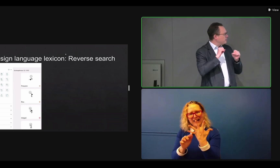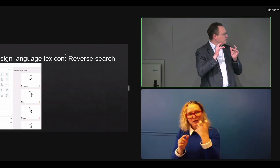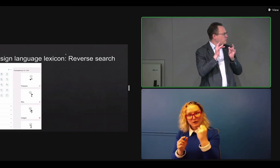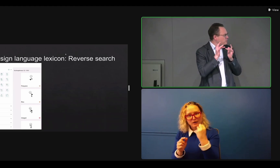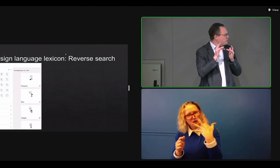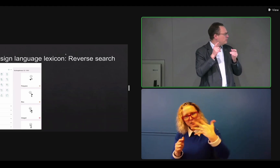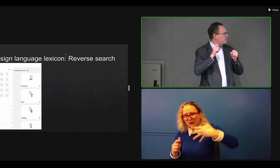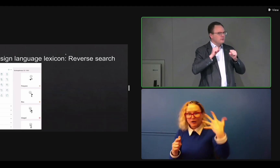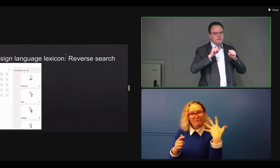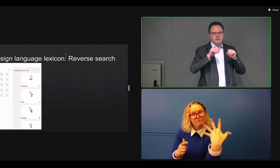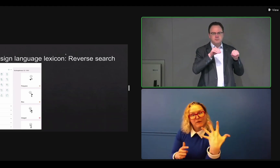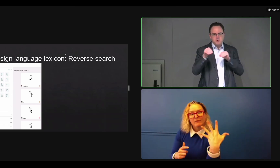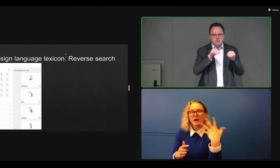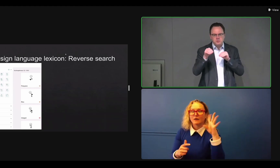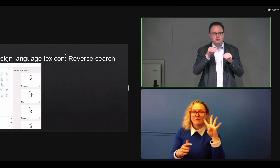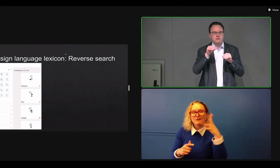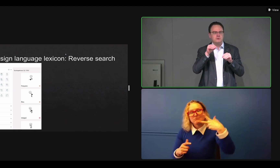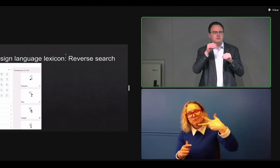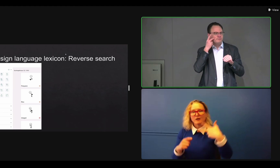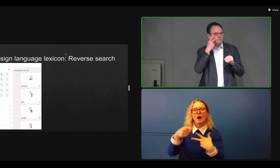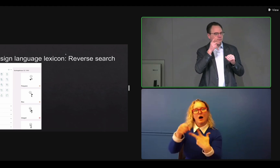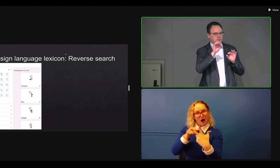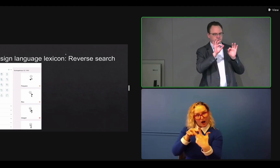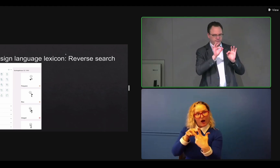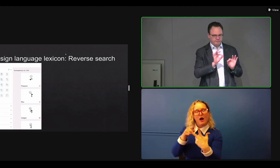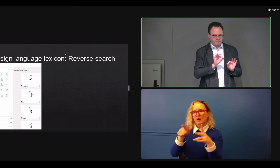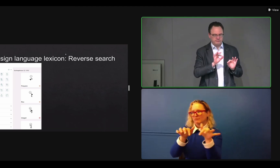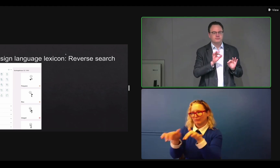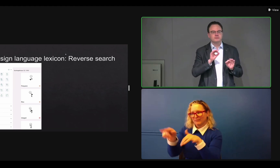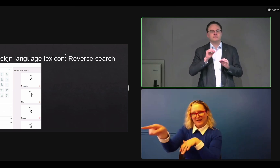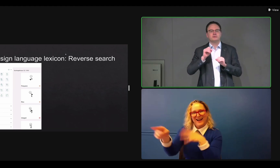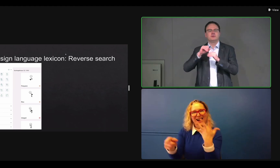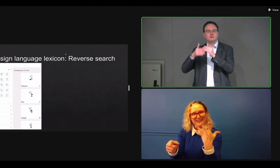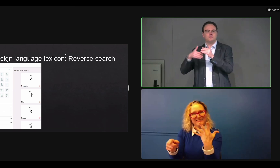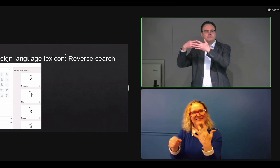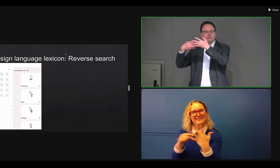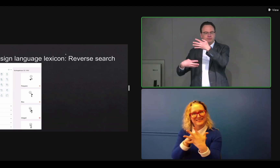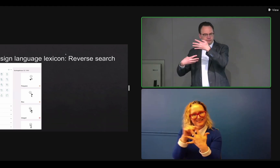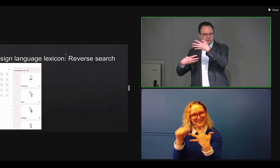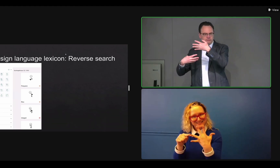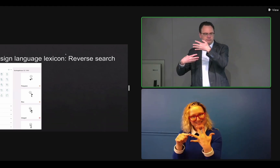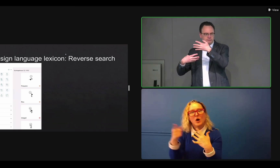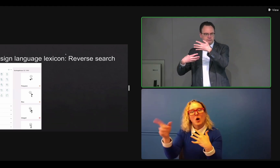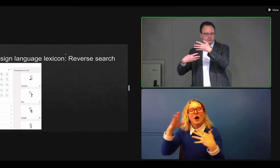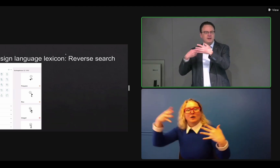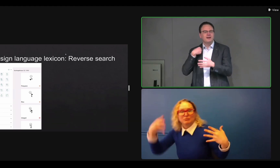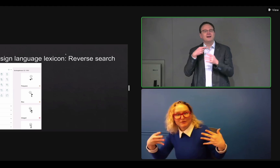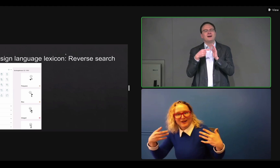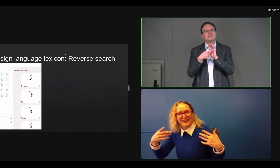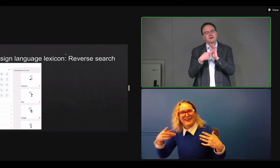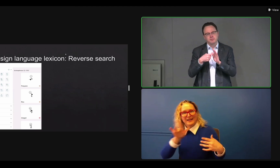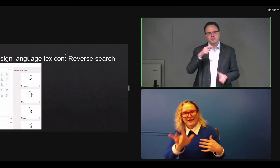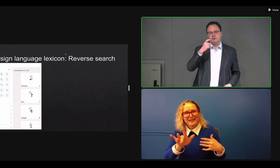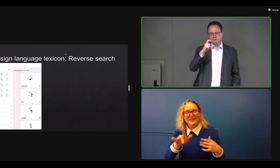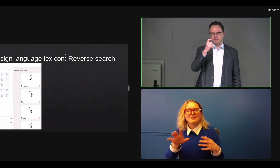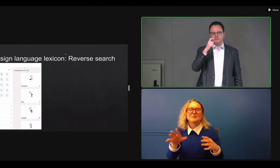also change the palm orientation, explain the location, movement, if there's contact. And then you can find a list of